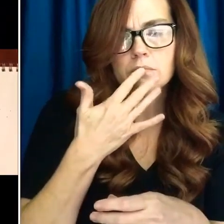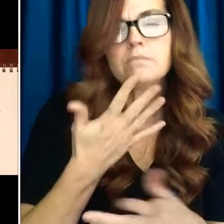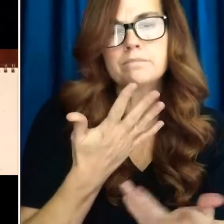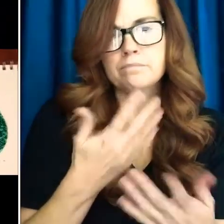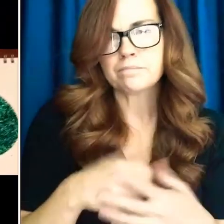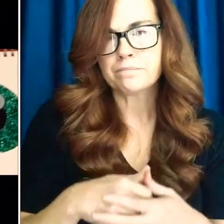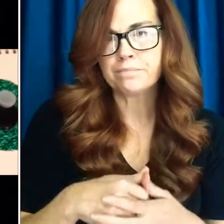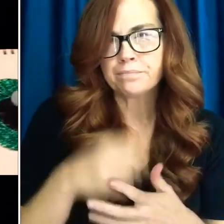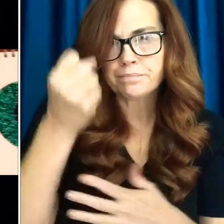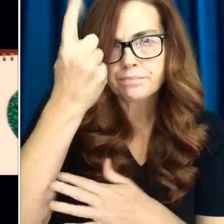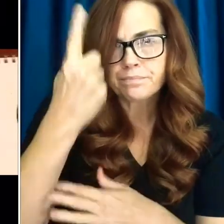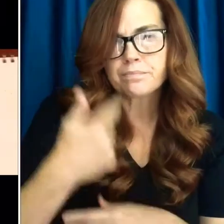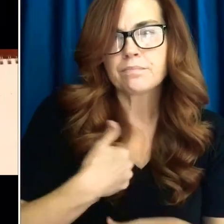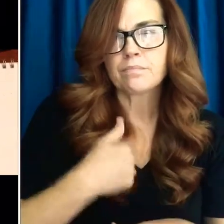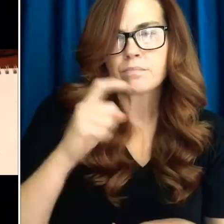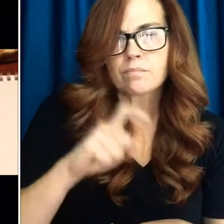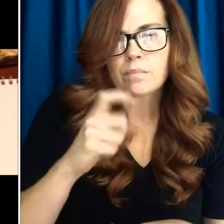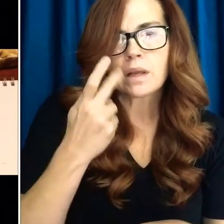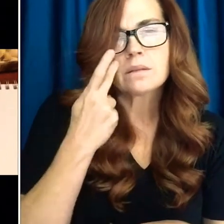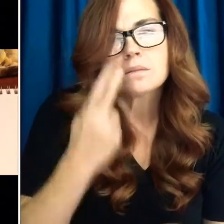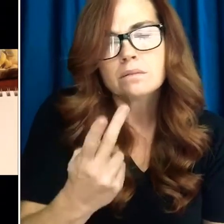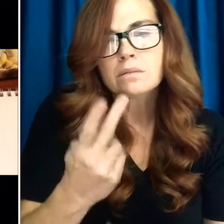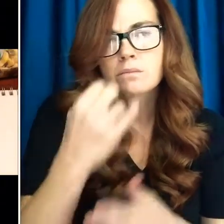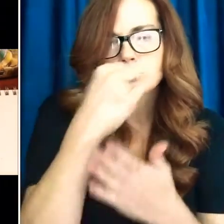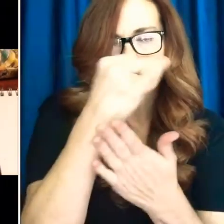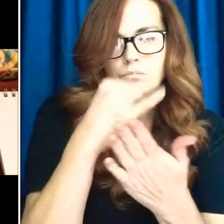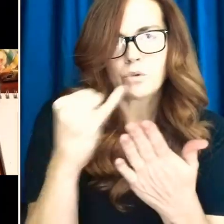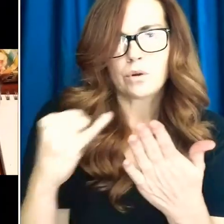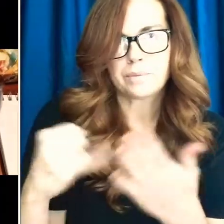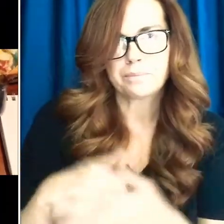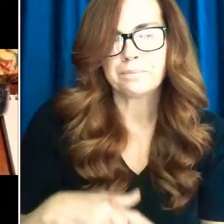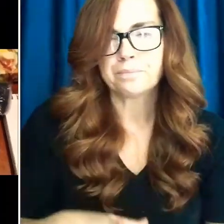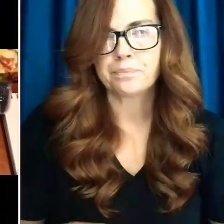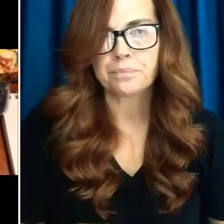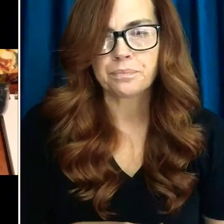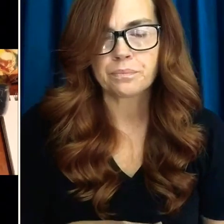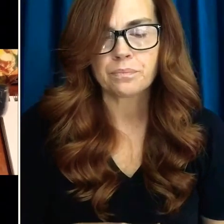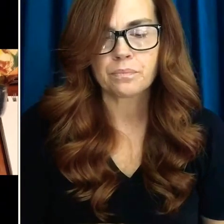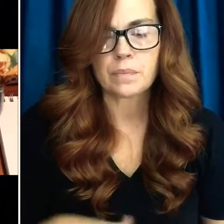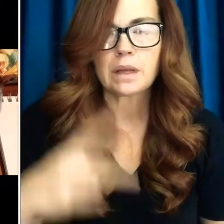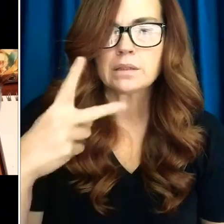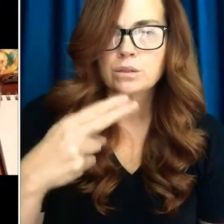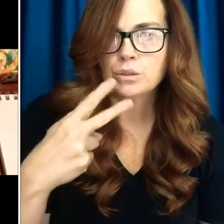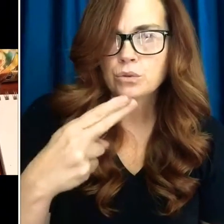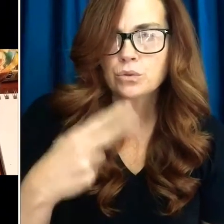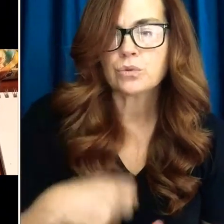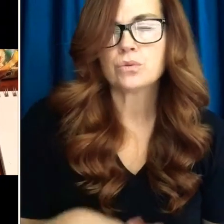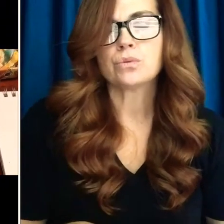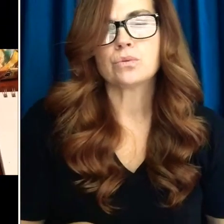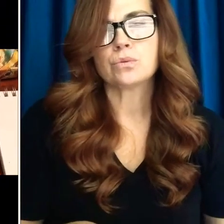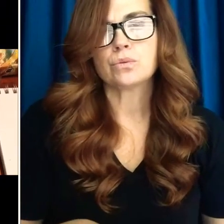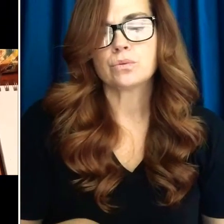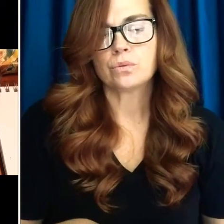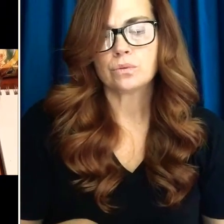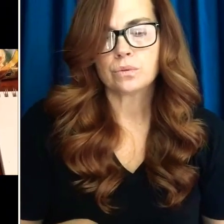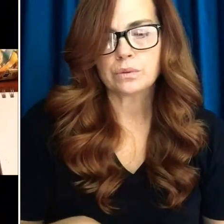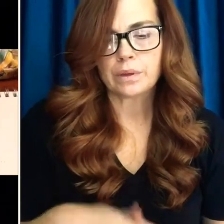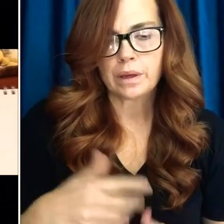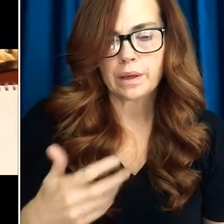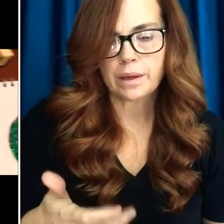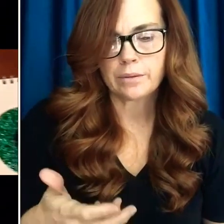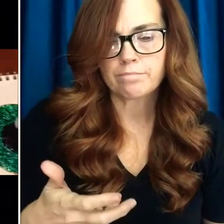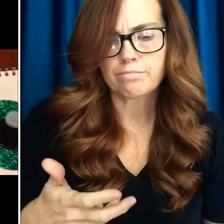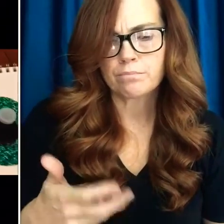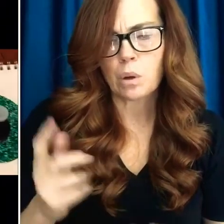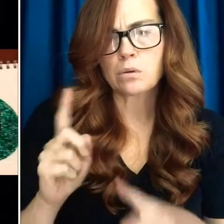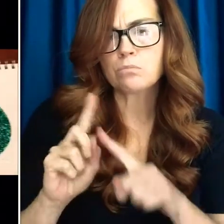your drawing elements. Scissors, pencil, and then the can holder things to maybe add some